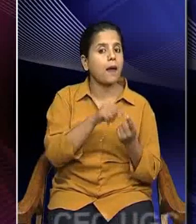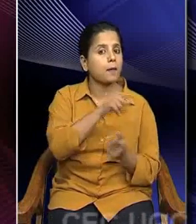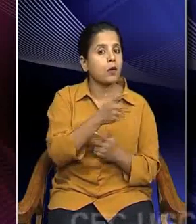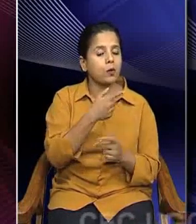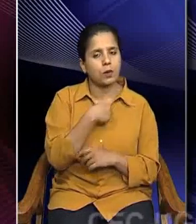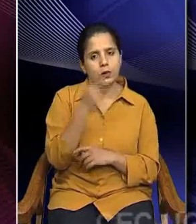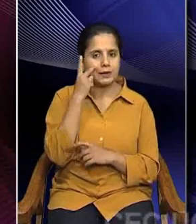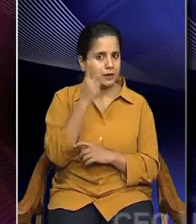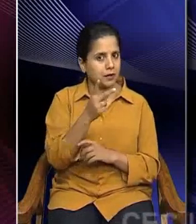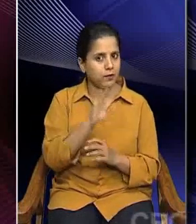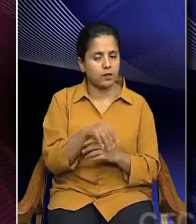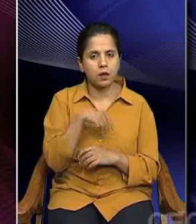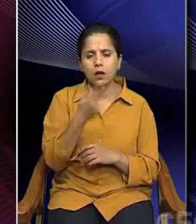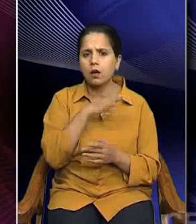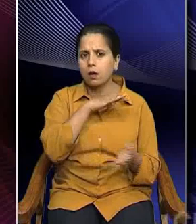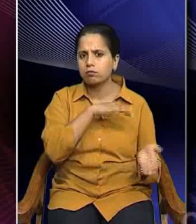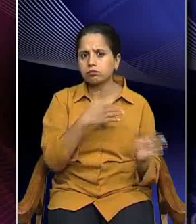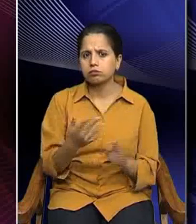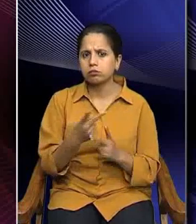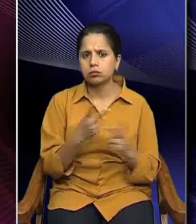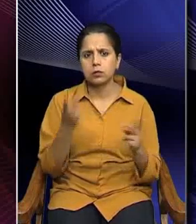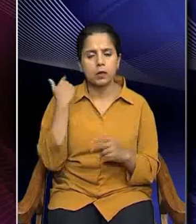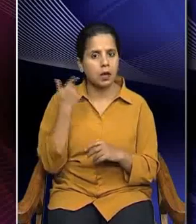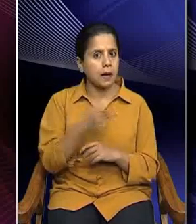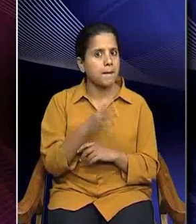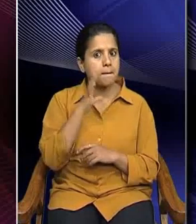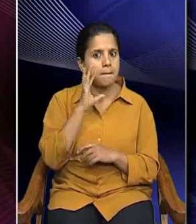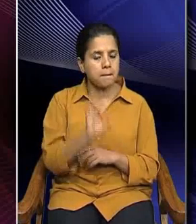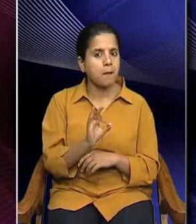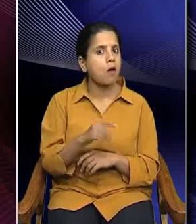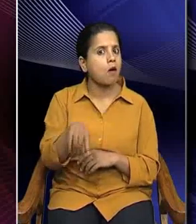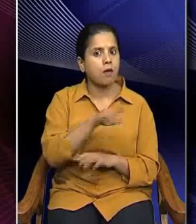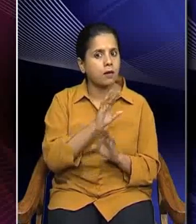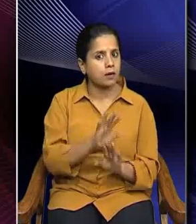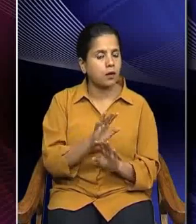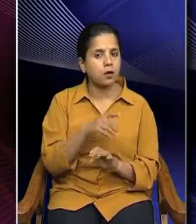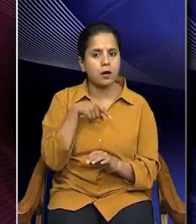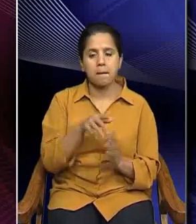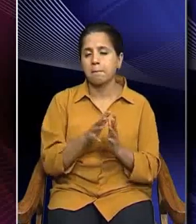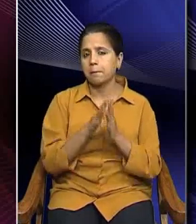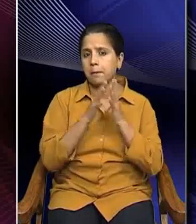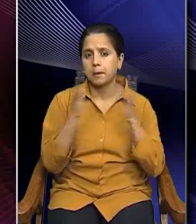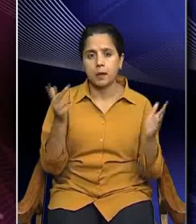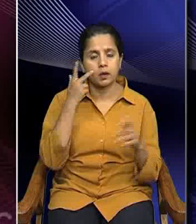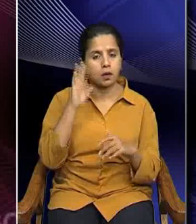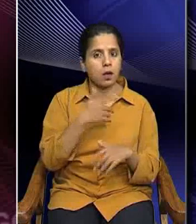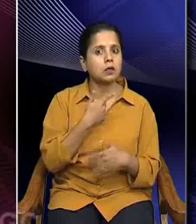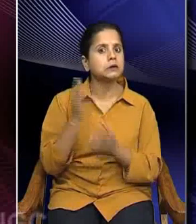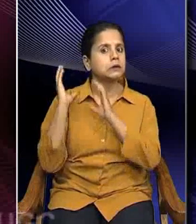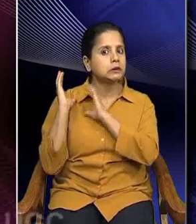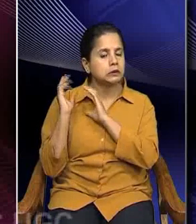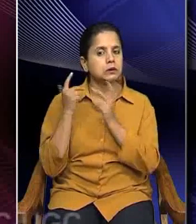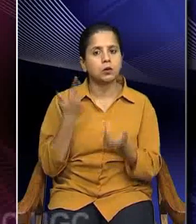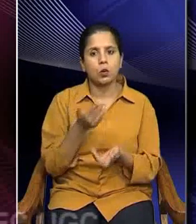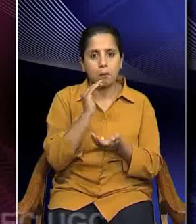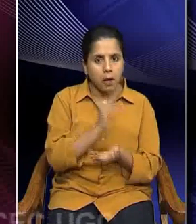that mortality levels remain significantly higher, and so there is a huge burden of infant